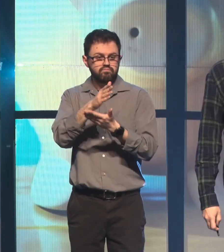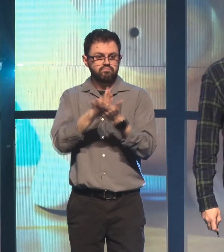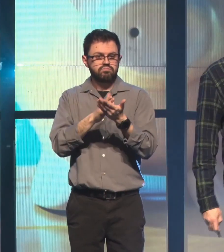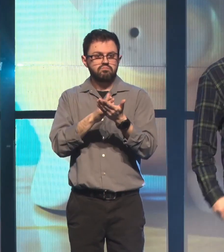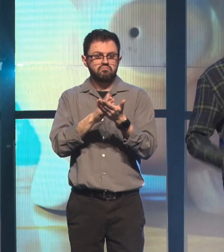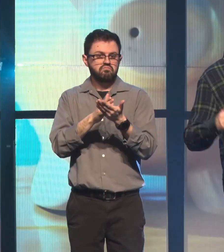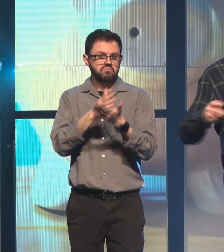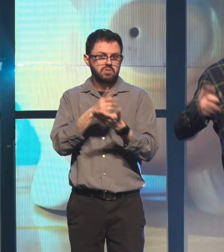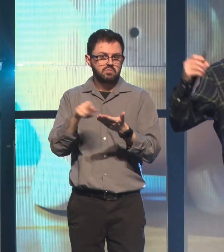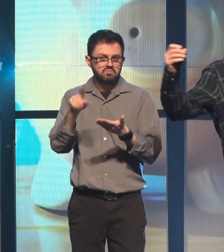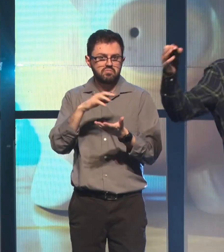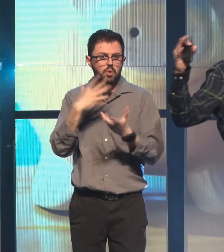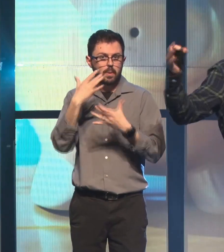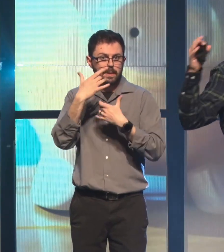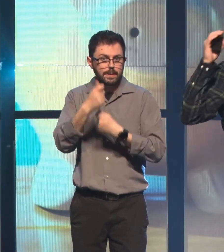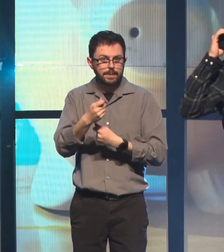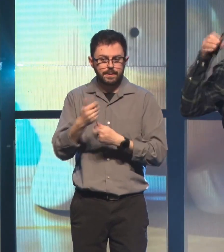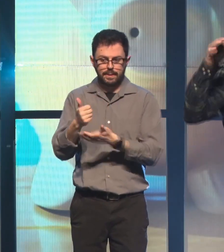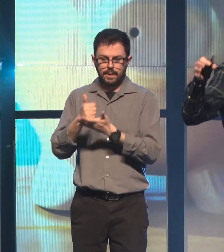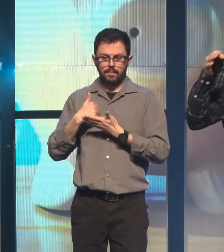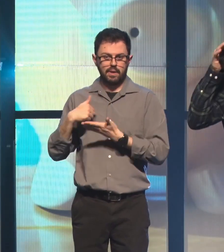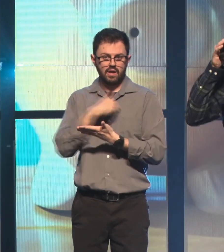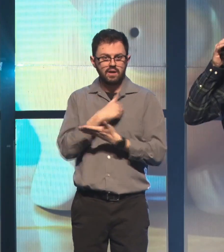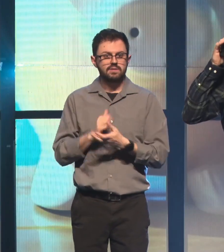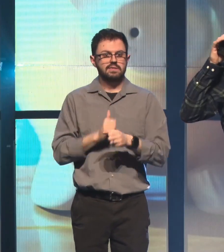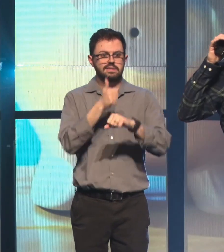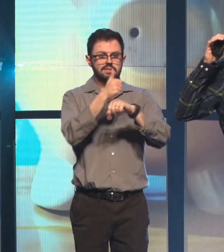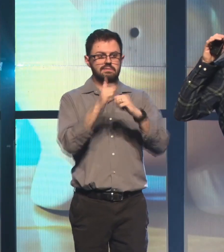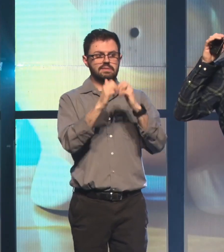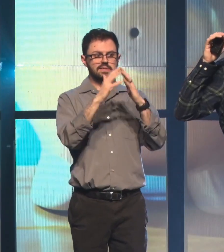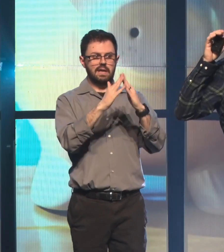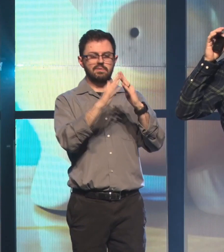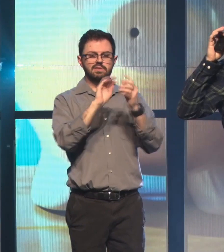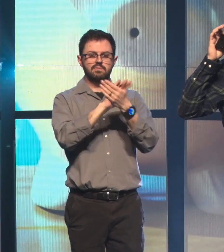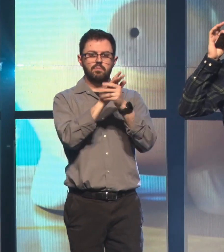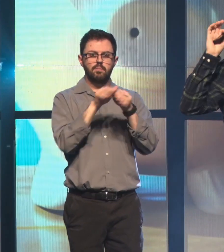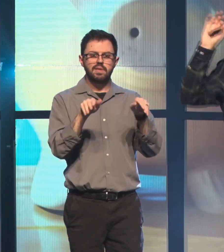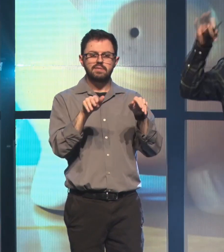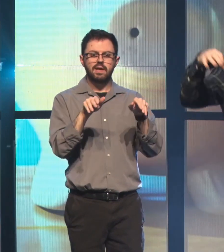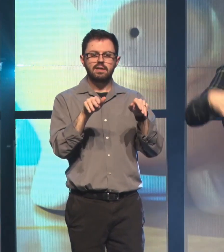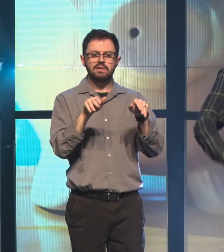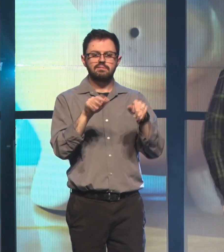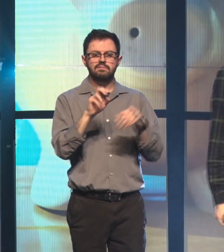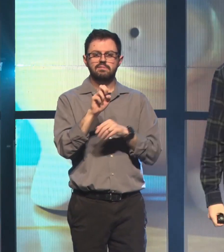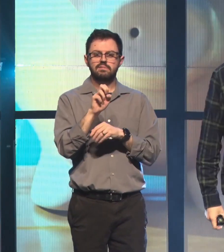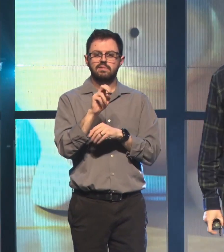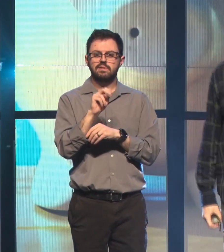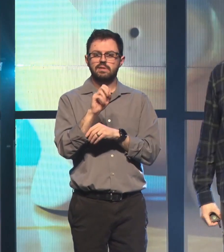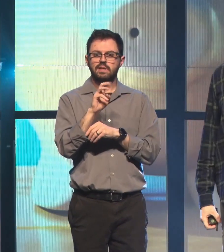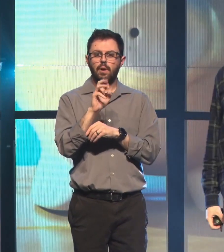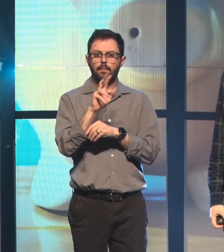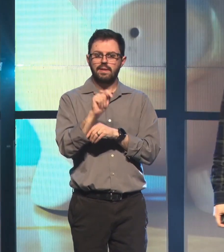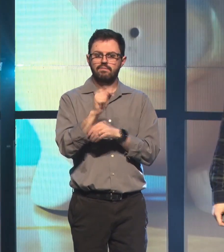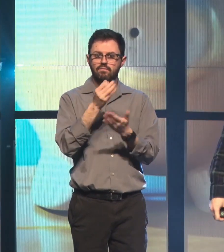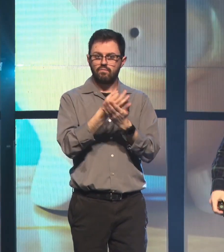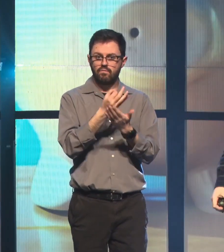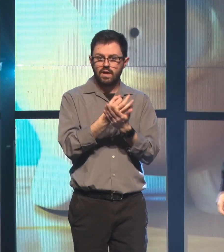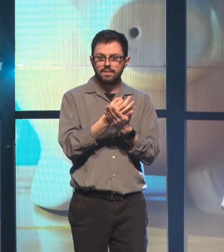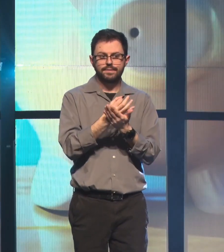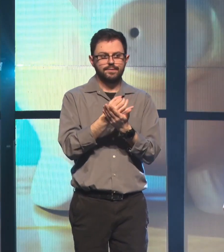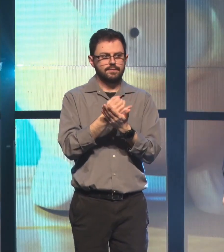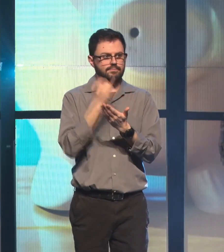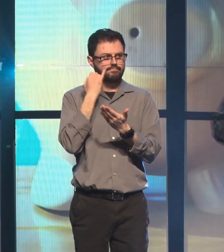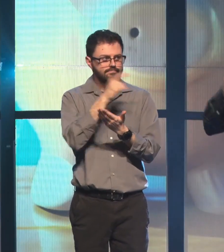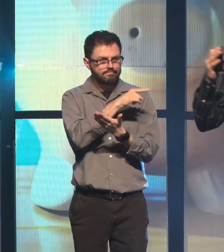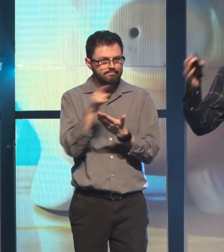your church establish this peacemaking endowment fund, right? And if you have any experience with getting those set up